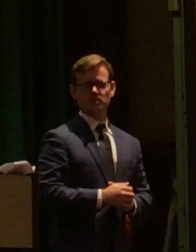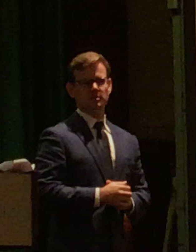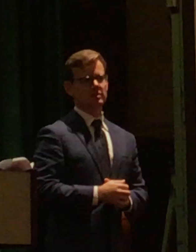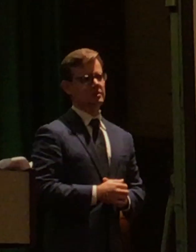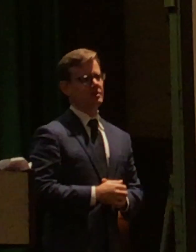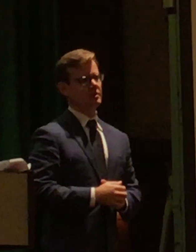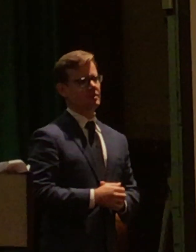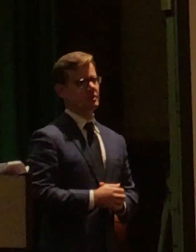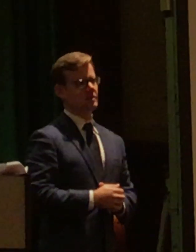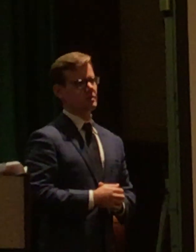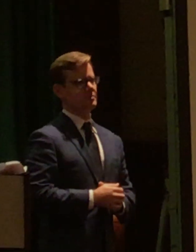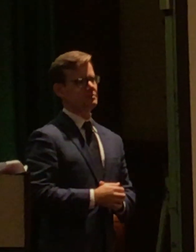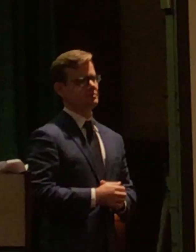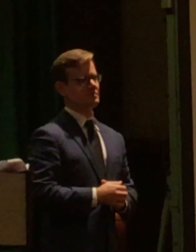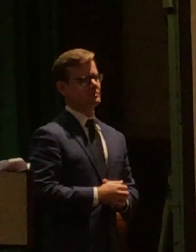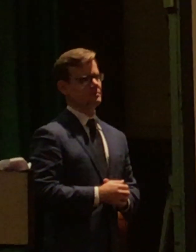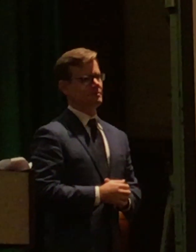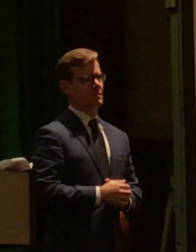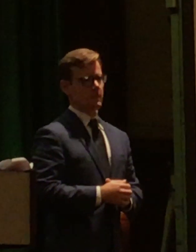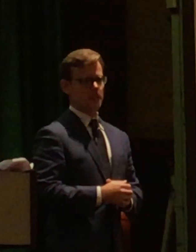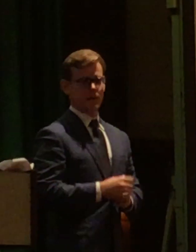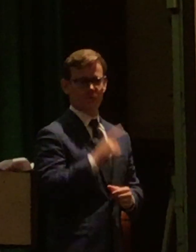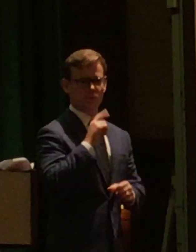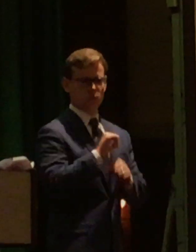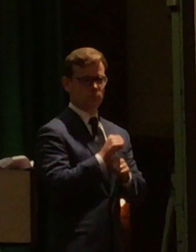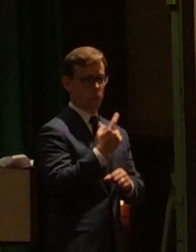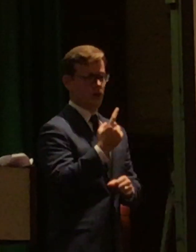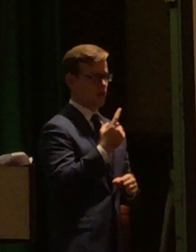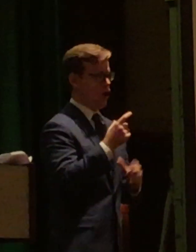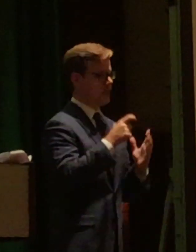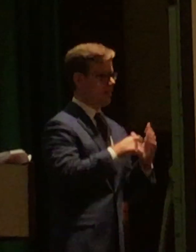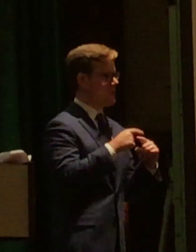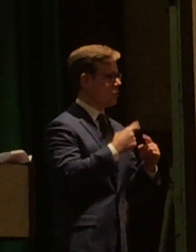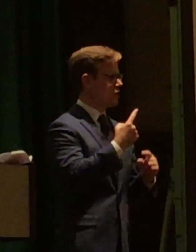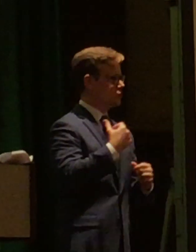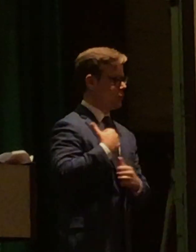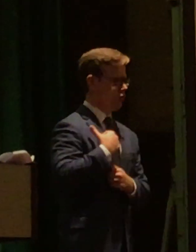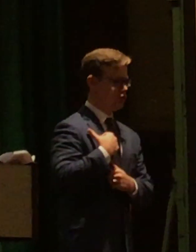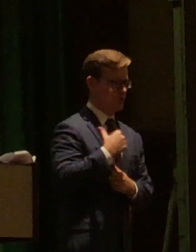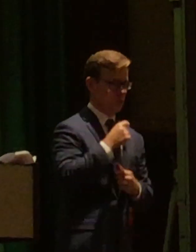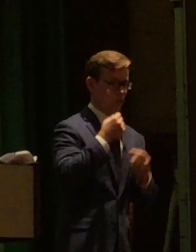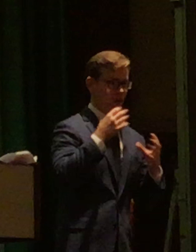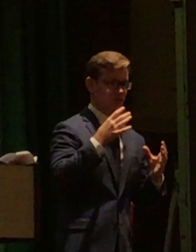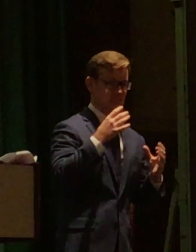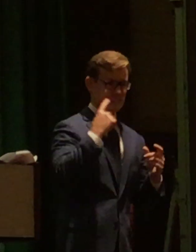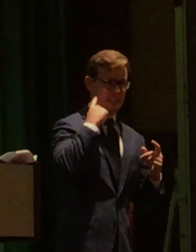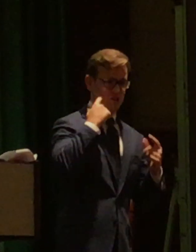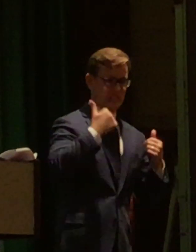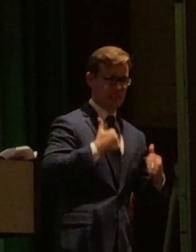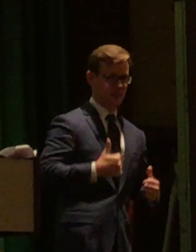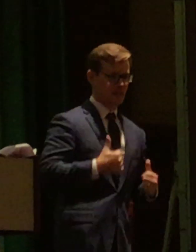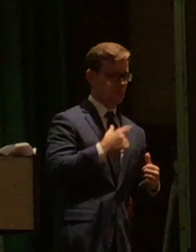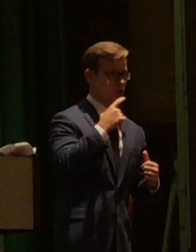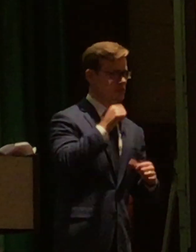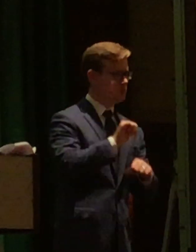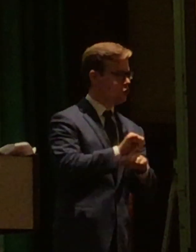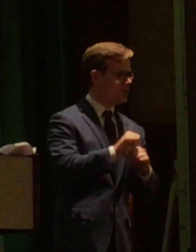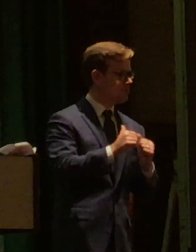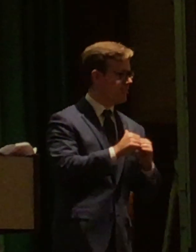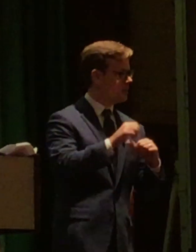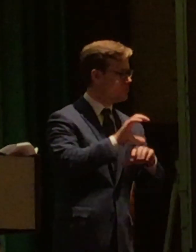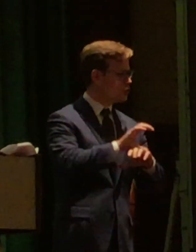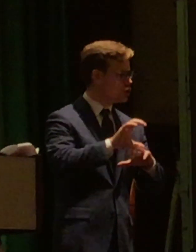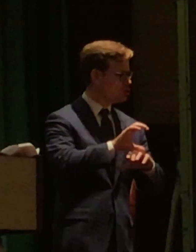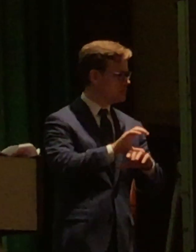from working around helicopters and other noise pollution. There was one article written about a person